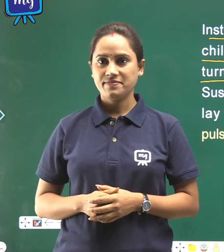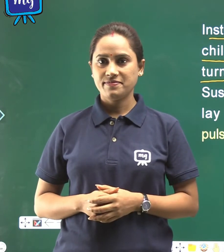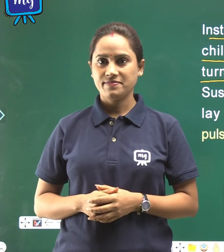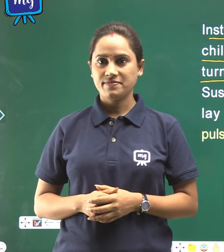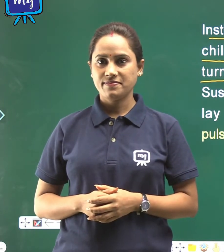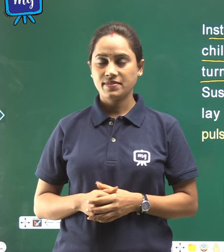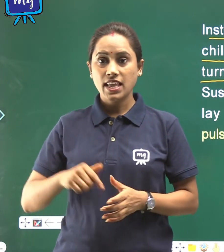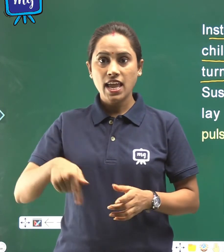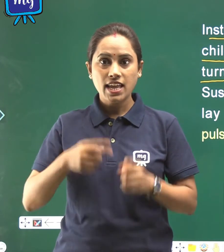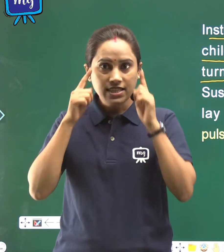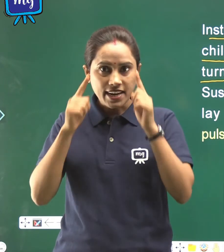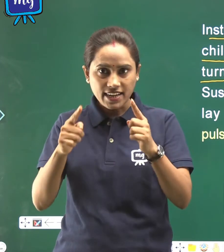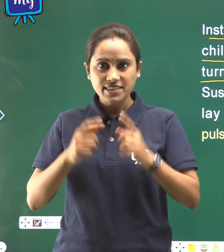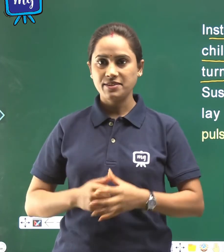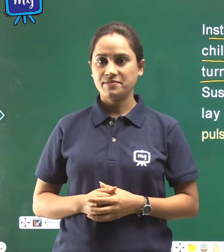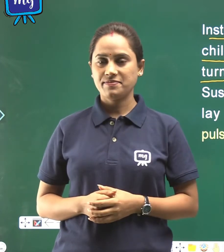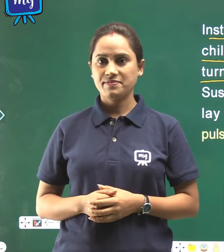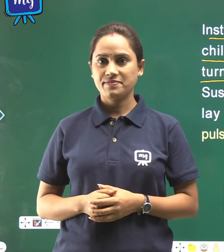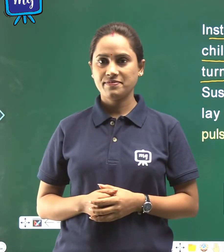his attention